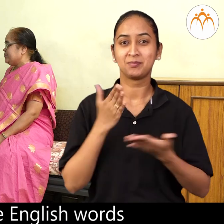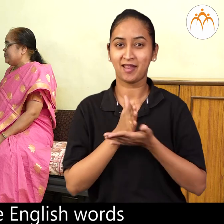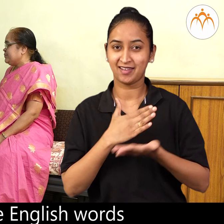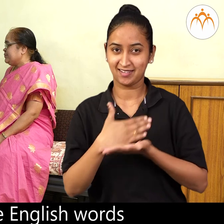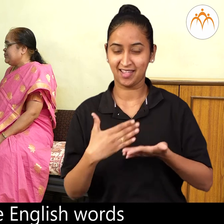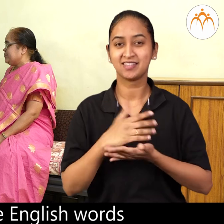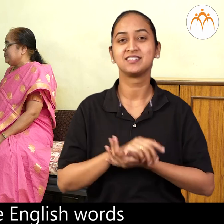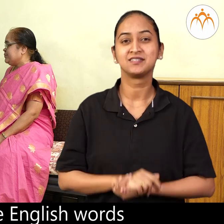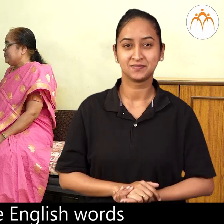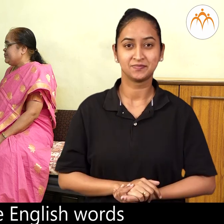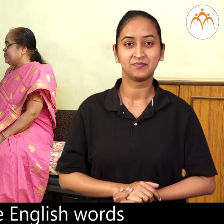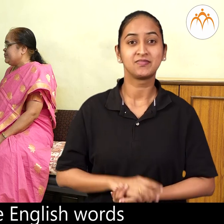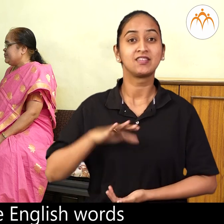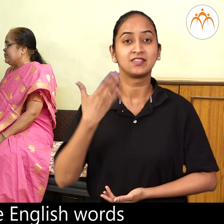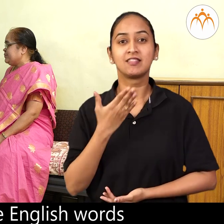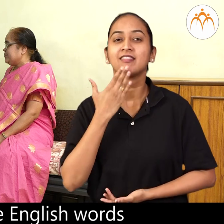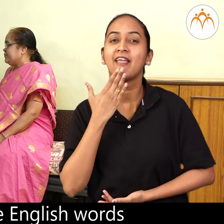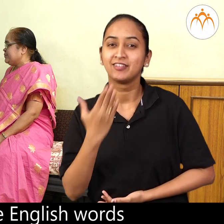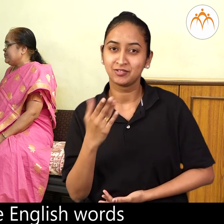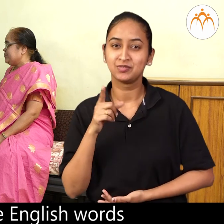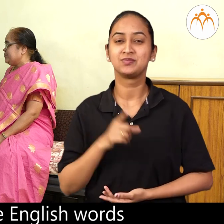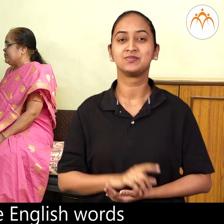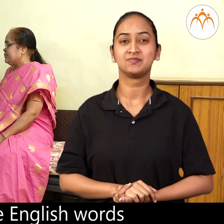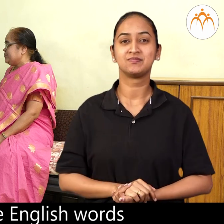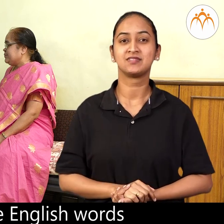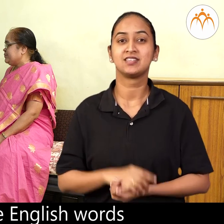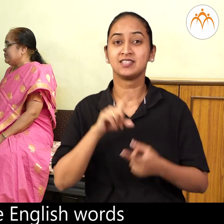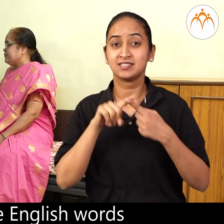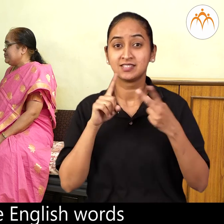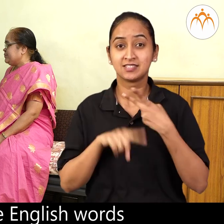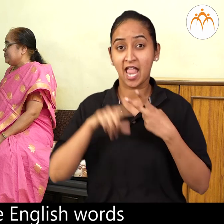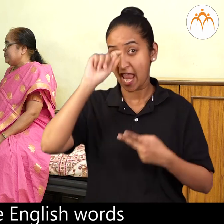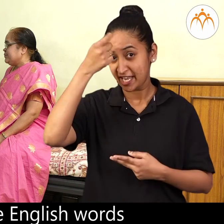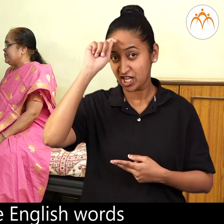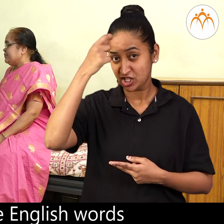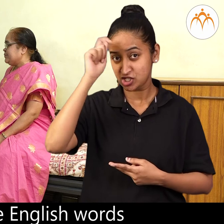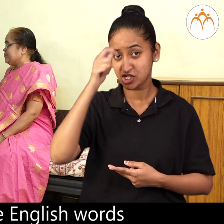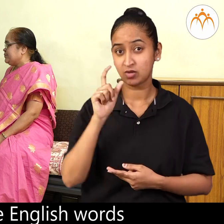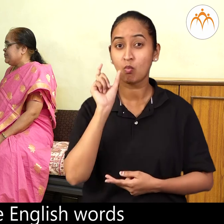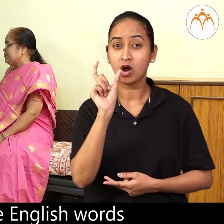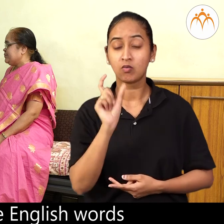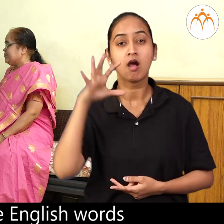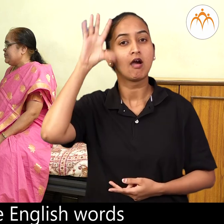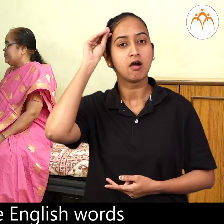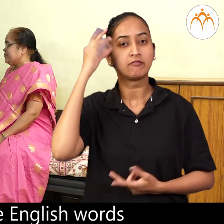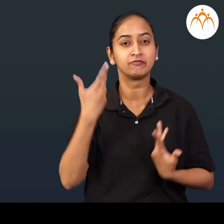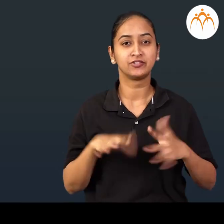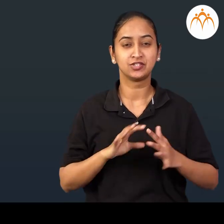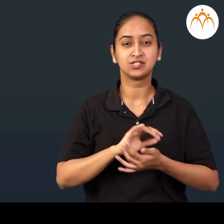We learnt the English words, Happy Birthday and Thank you.